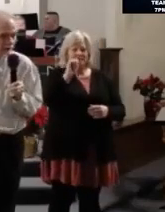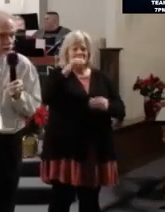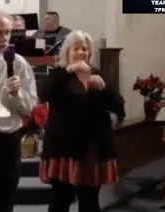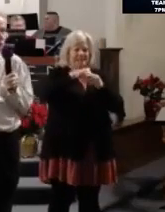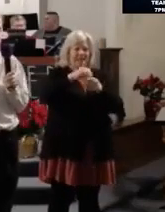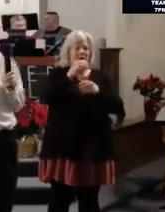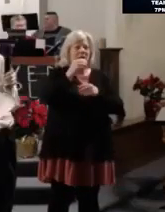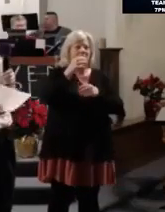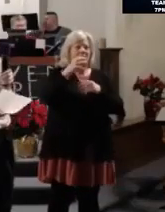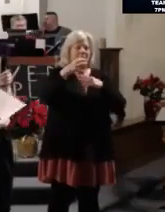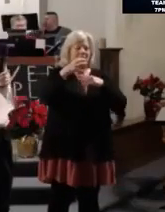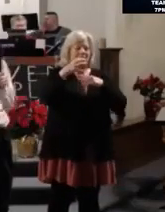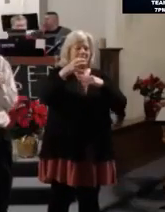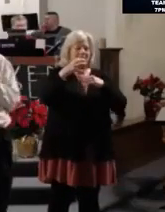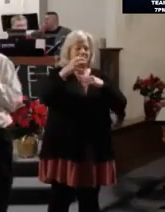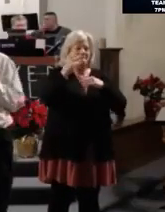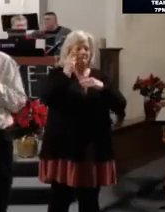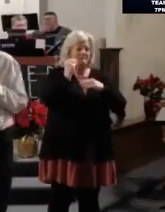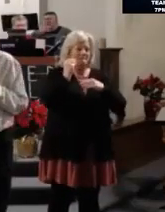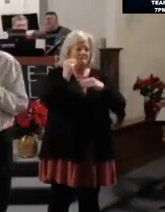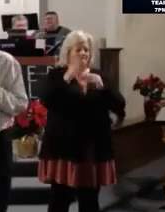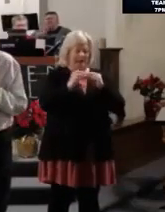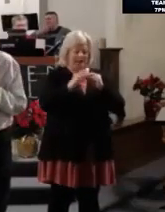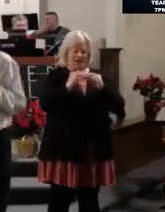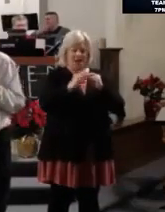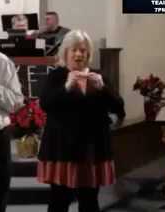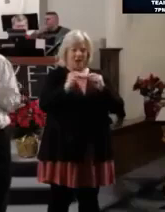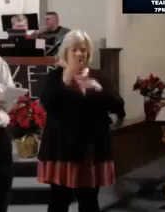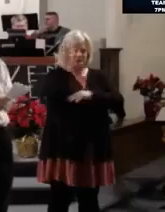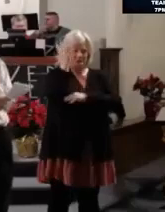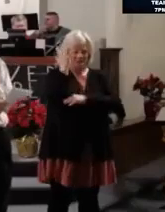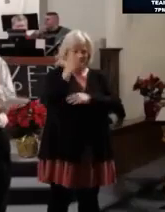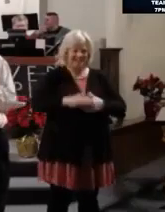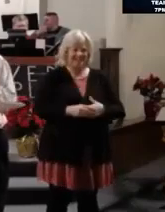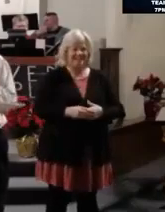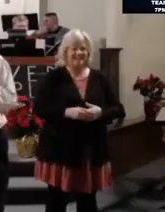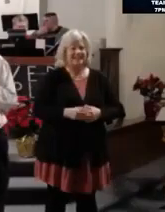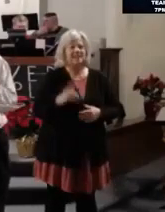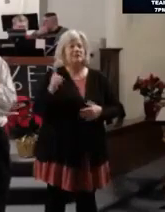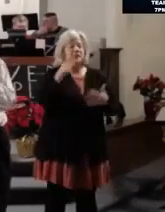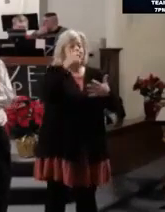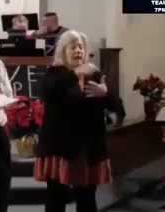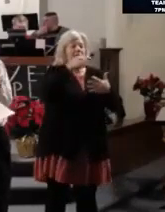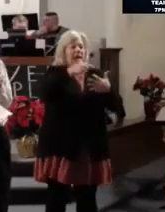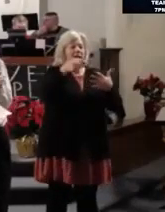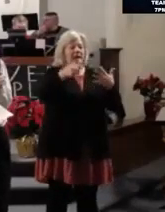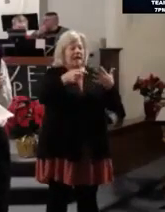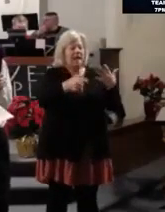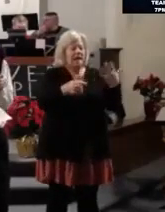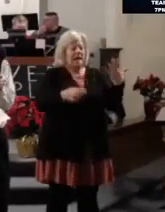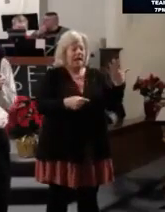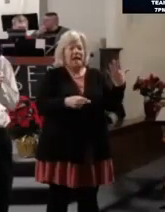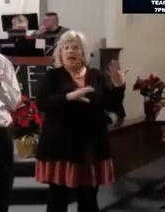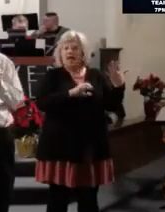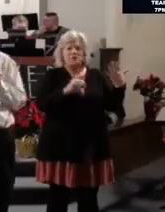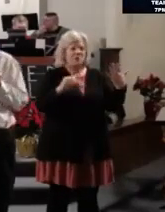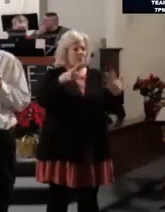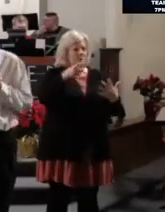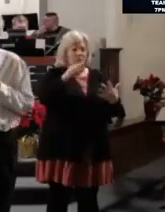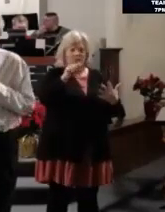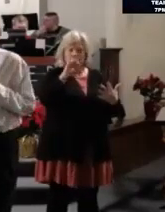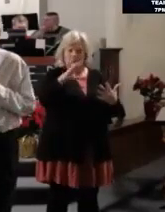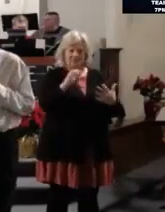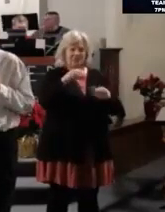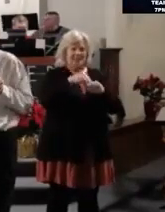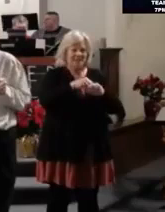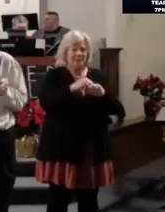So encourage your children, if you have children in that group, to bring their offerings on Wednesday nights. And adults, if you would like to help them reach their goal,